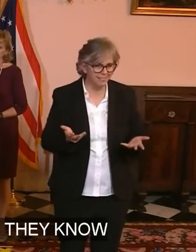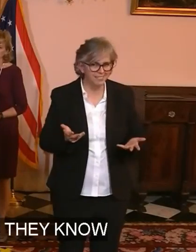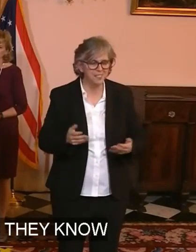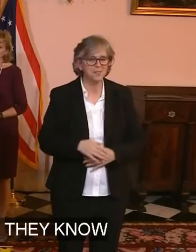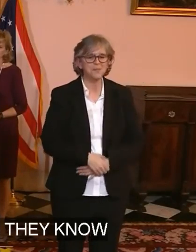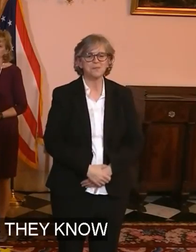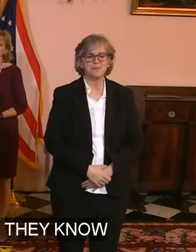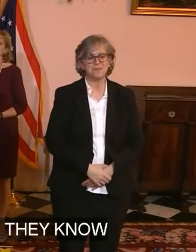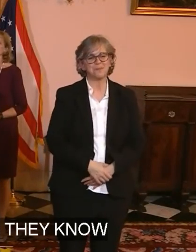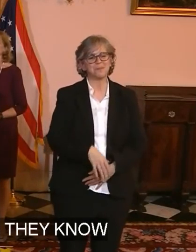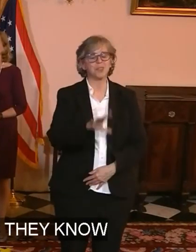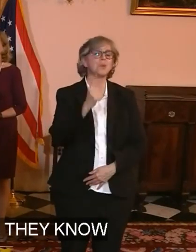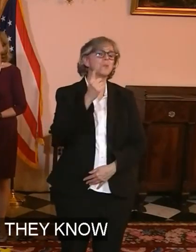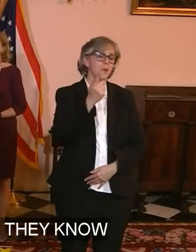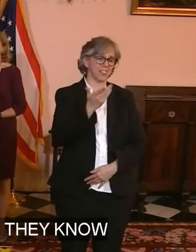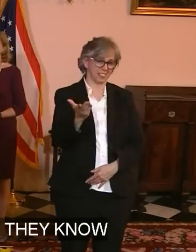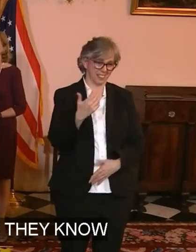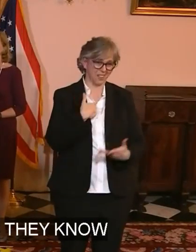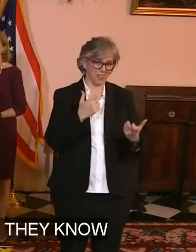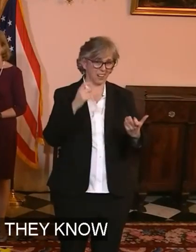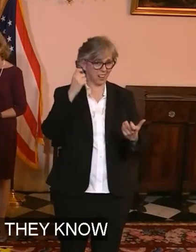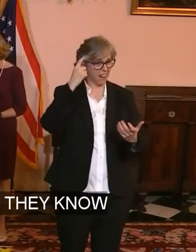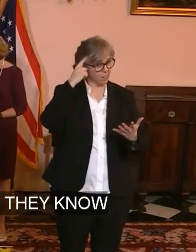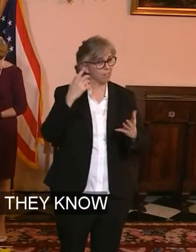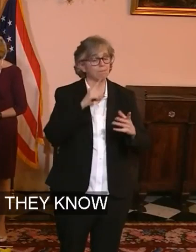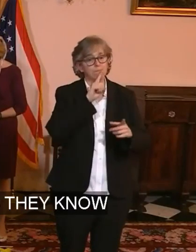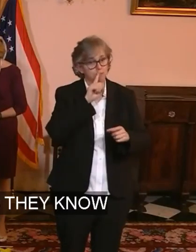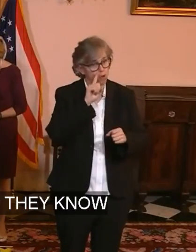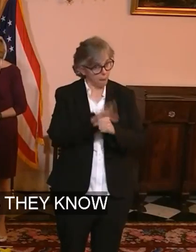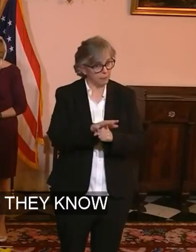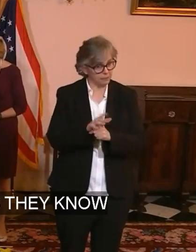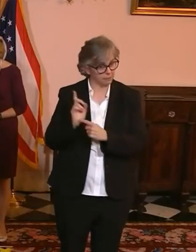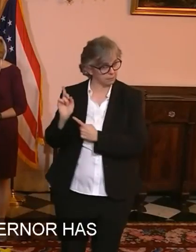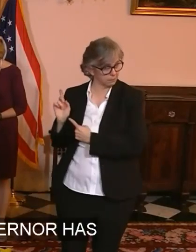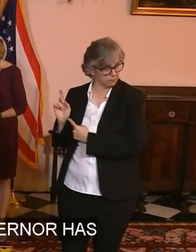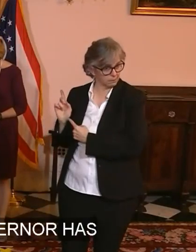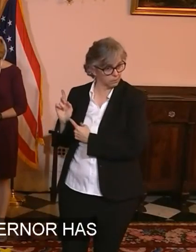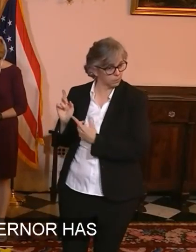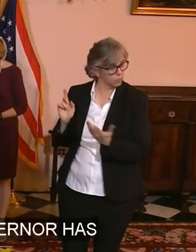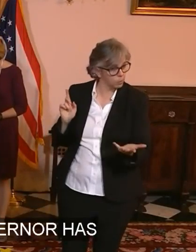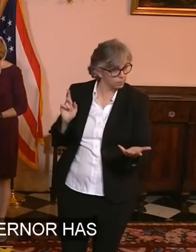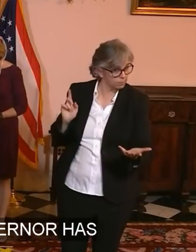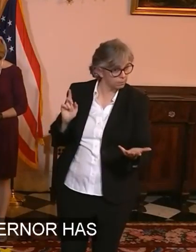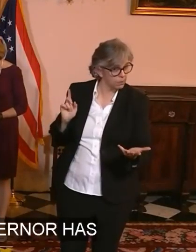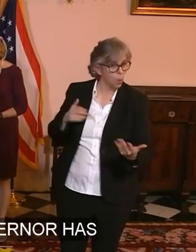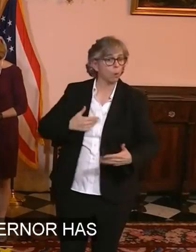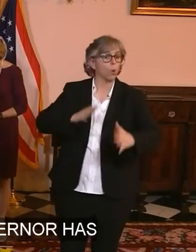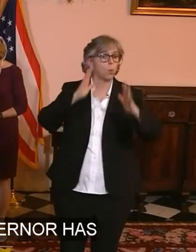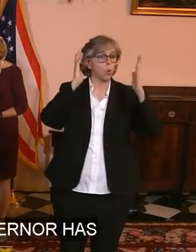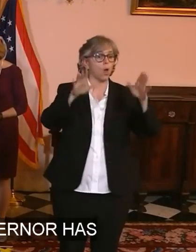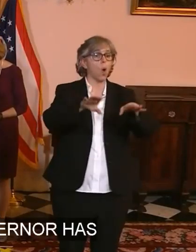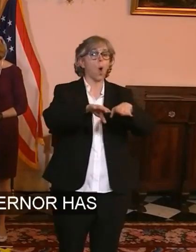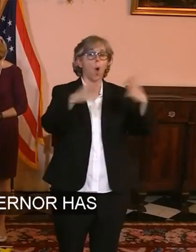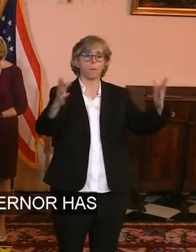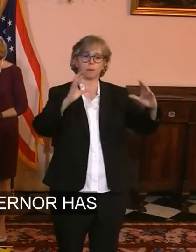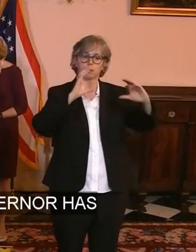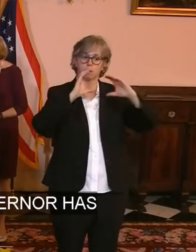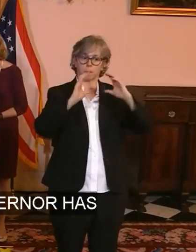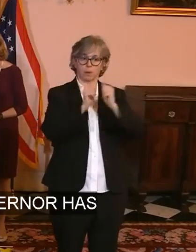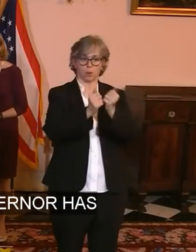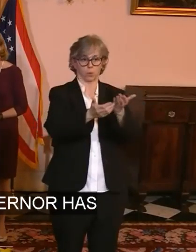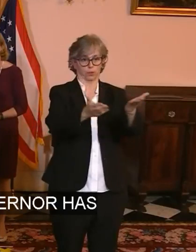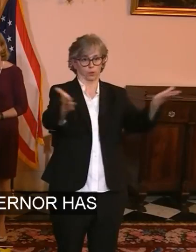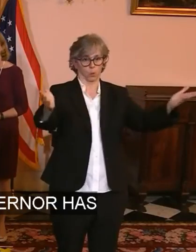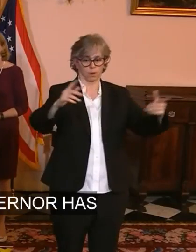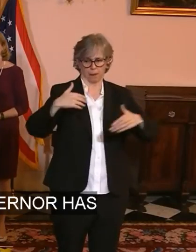has promised that we would do is be open about the process on how we come to the decisions